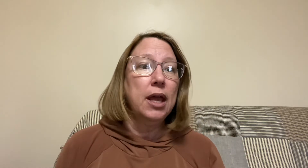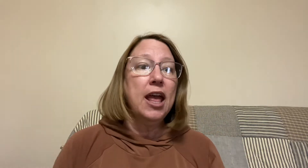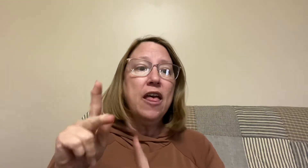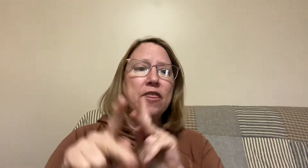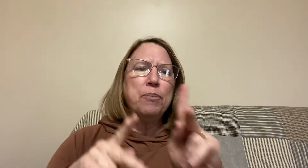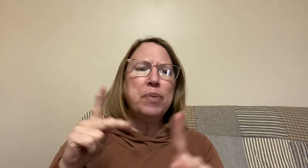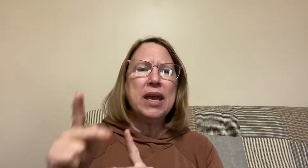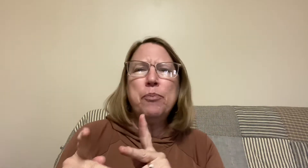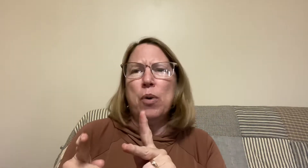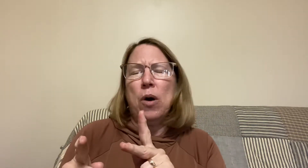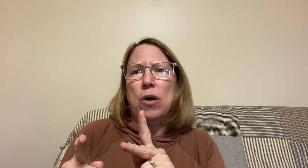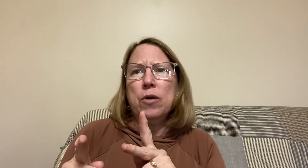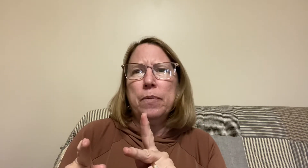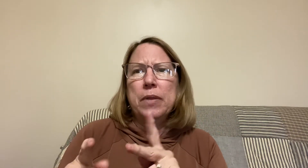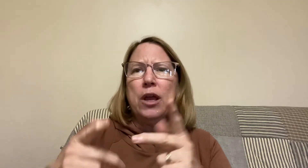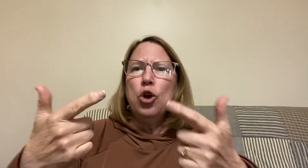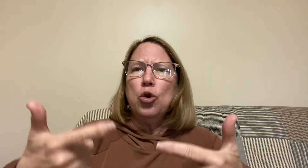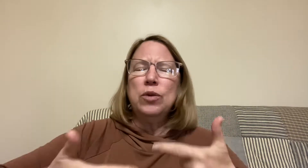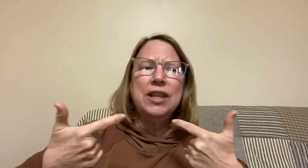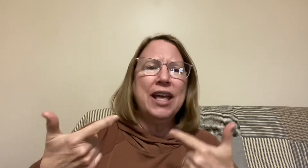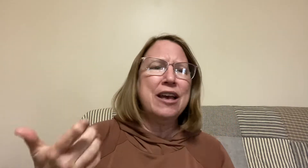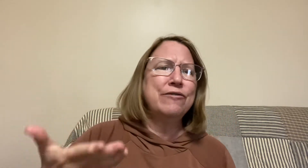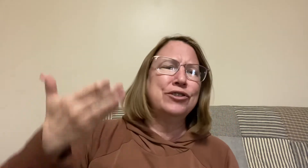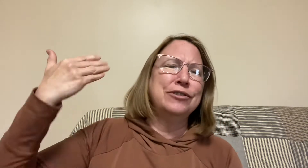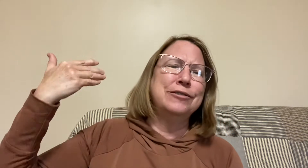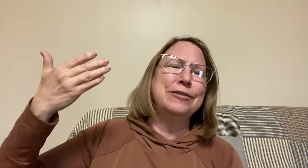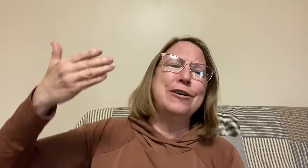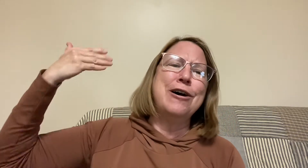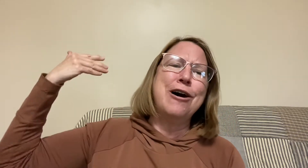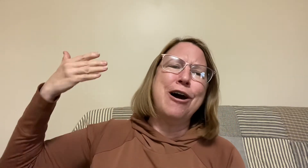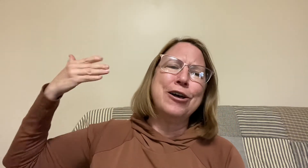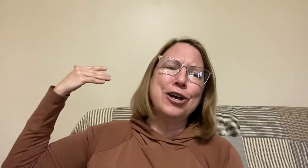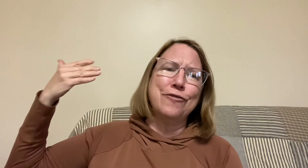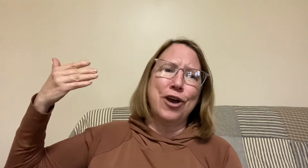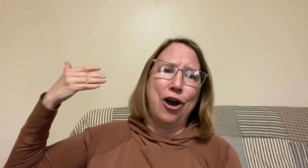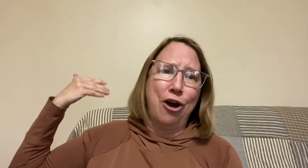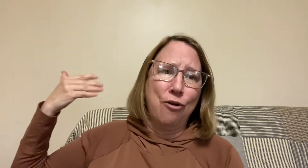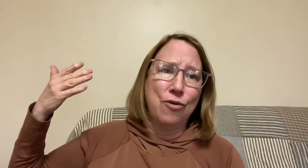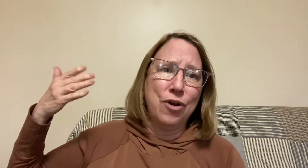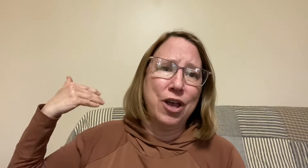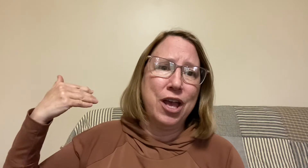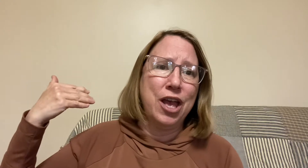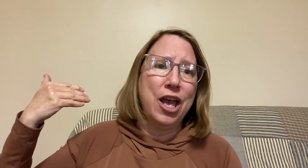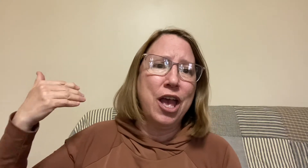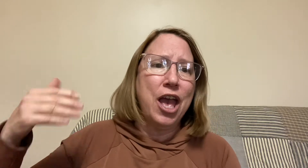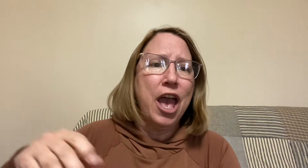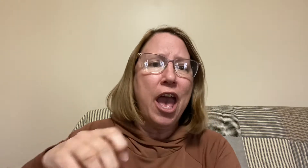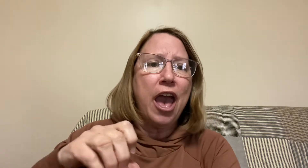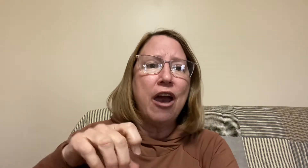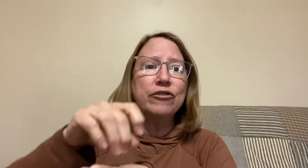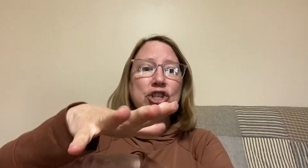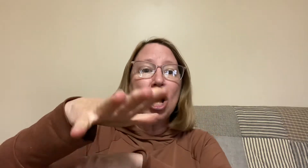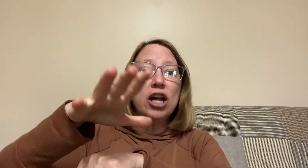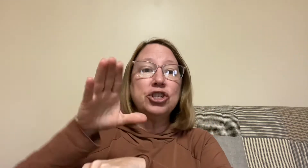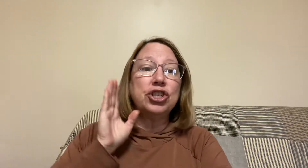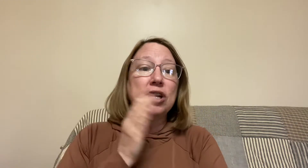The people who lived long ago have touched